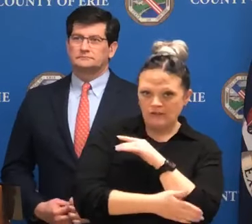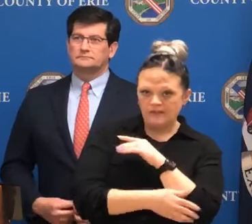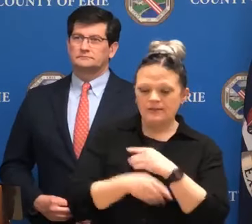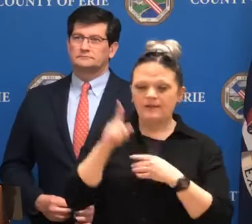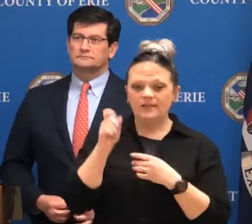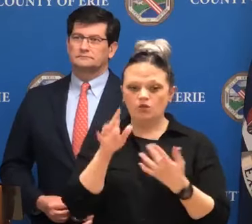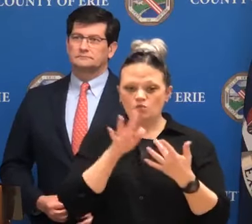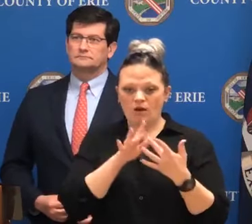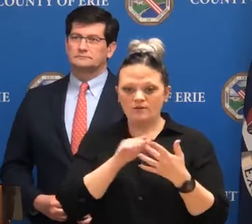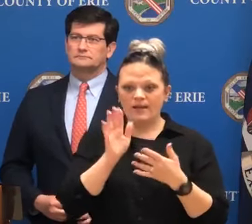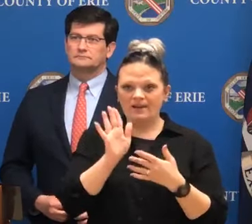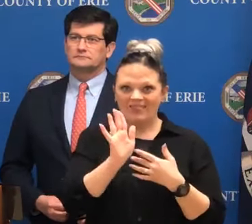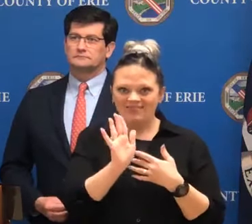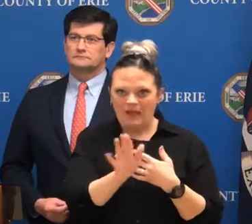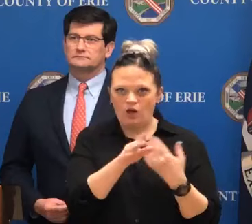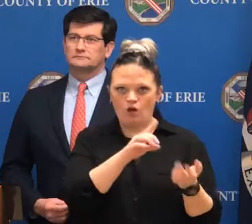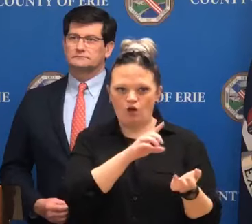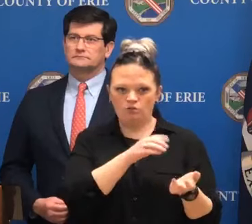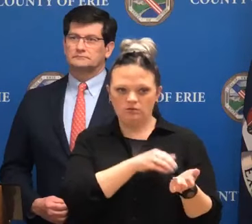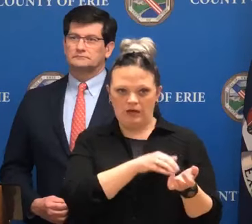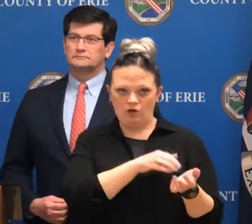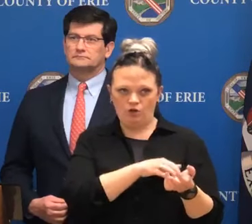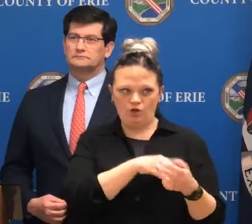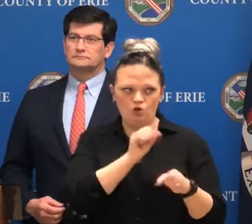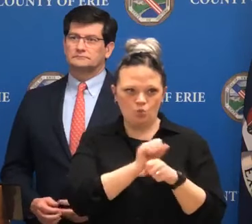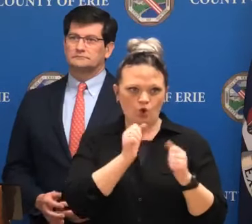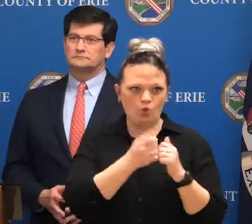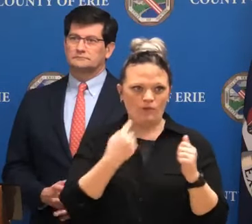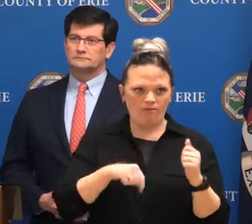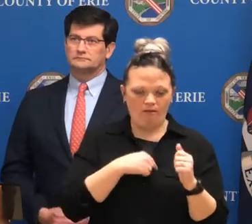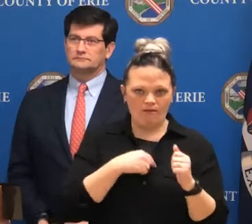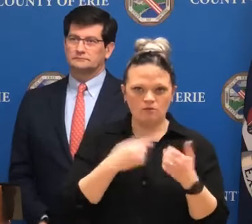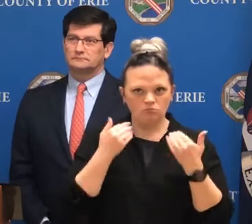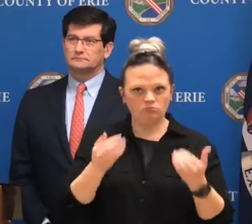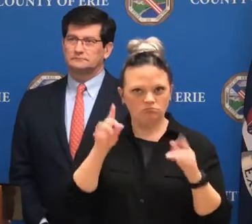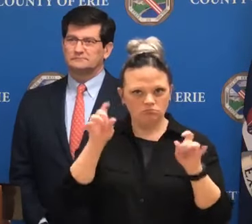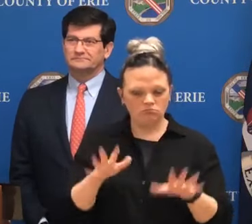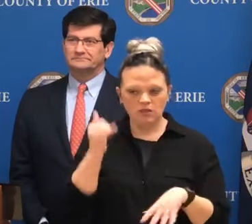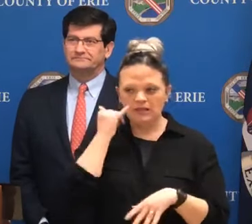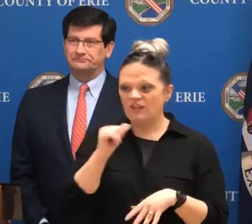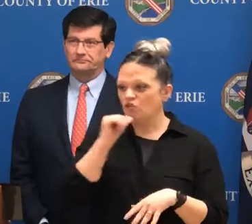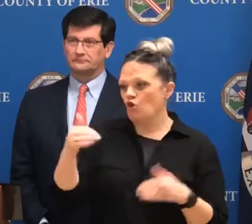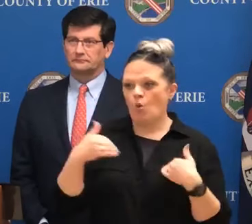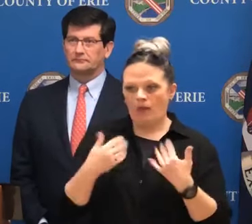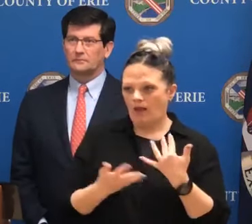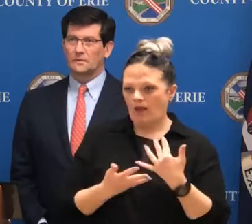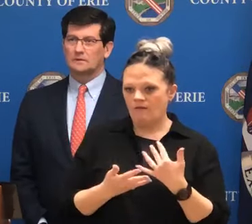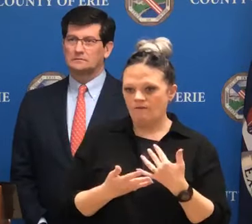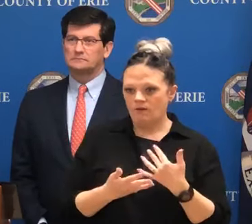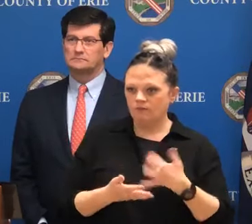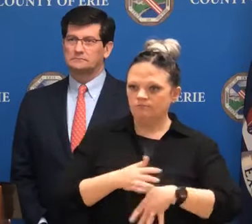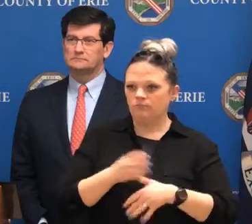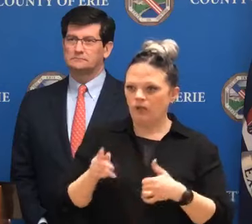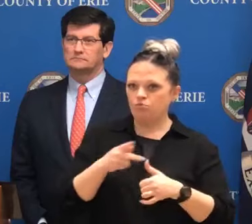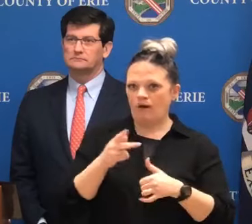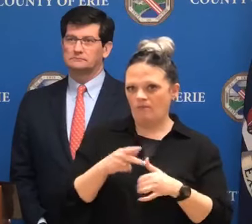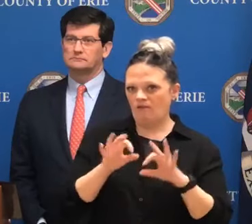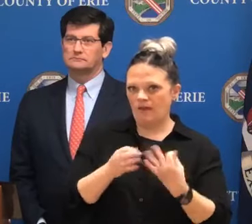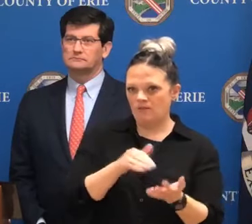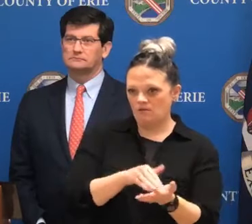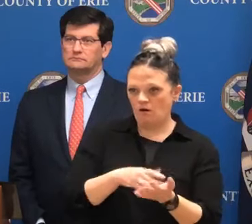contact their primary care provider to work with us to do the testing. If they don't have a primary care provider, we've